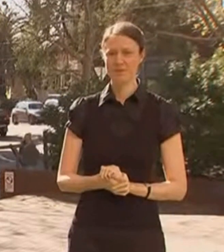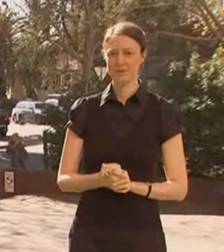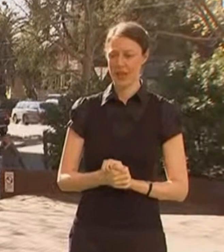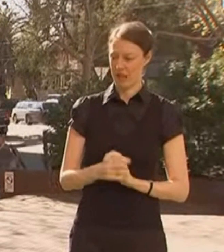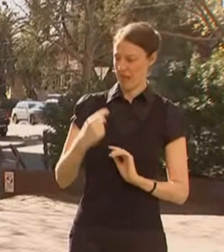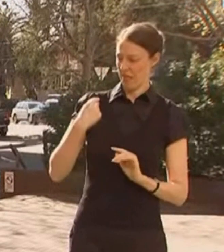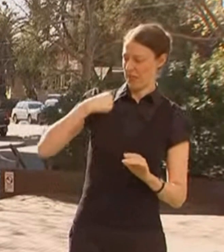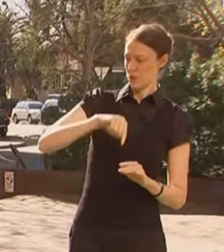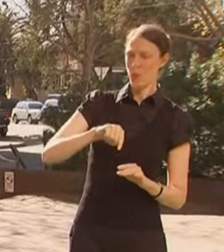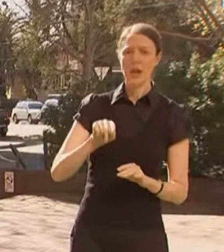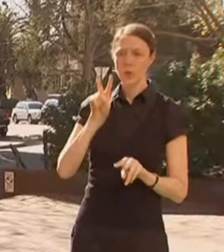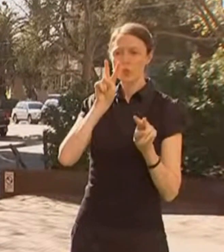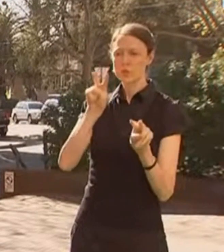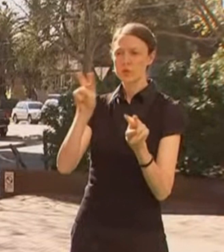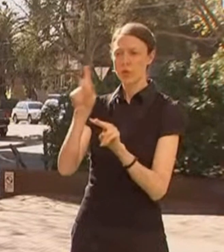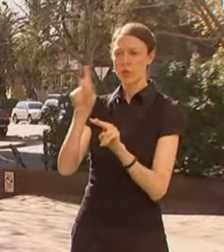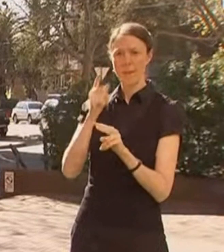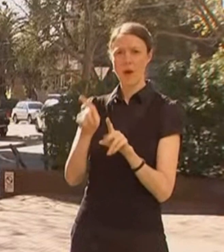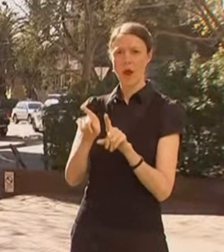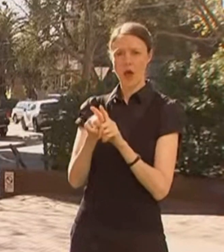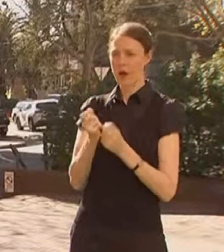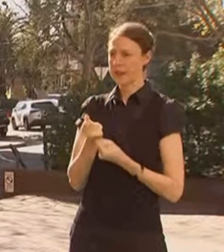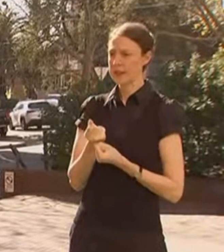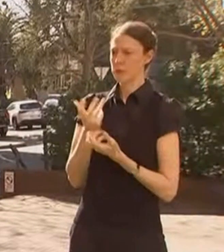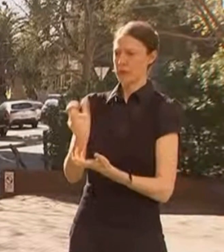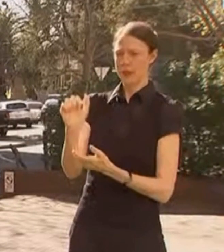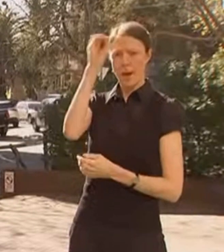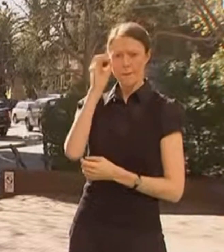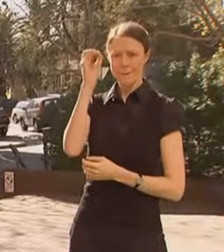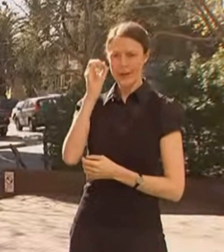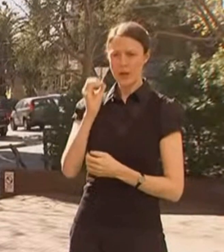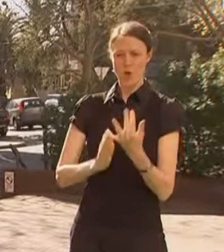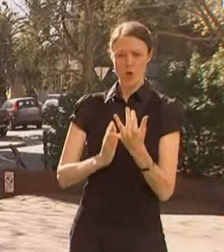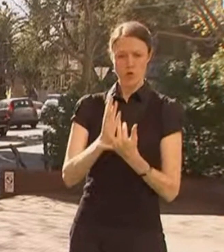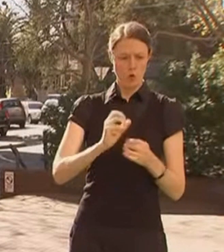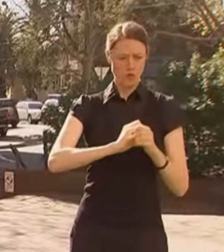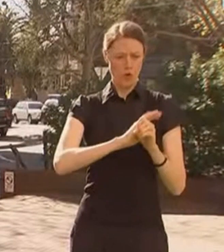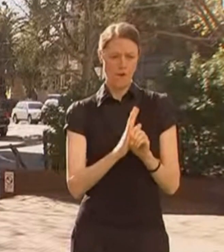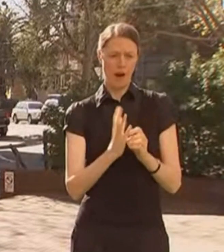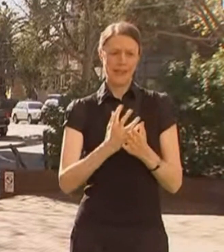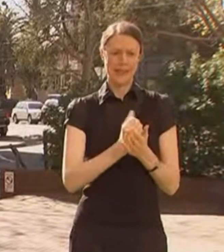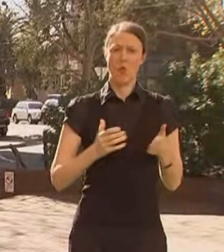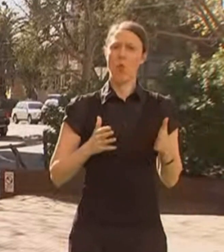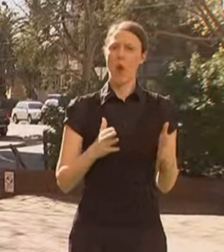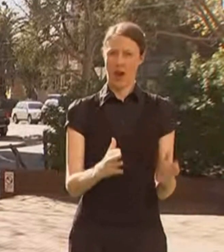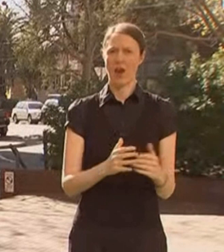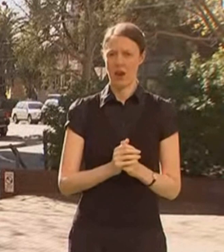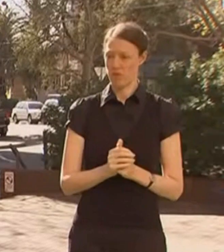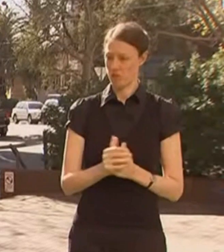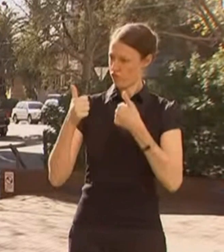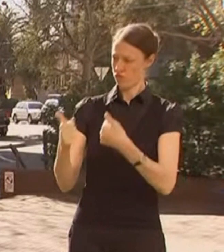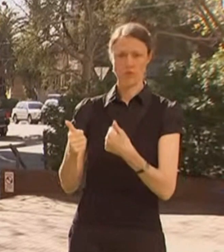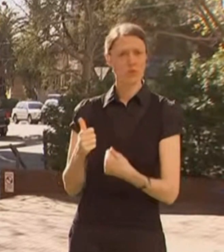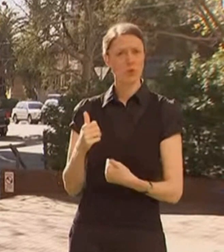organisation cannot guarantee that those participating in the protest will adhere to social distancing, will adhere to the health orders, that